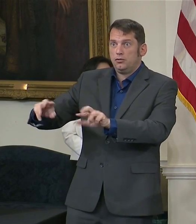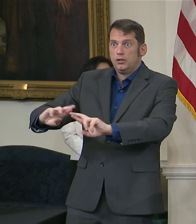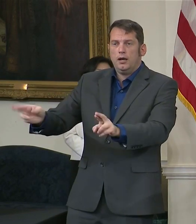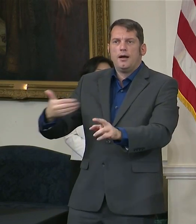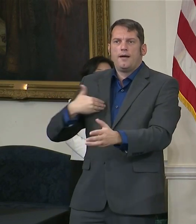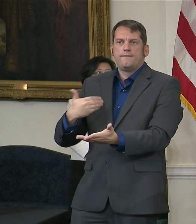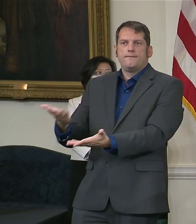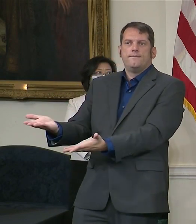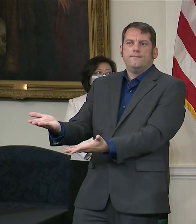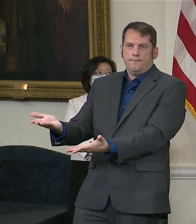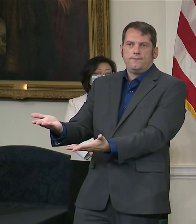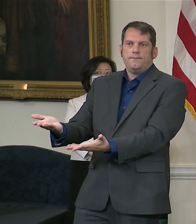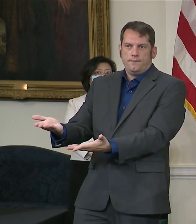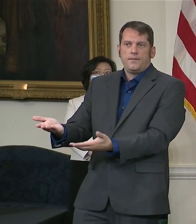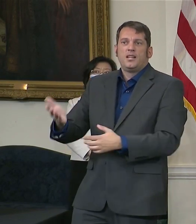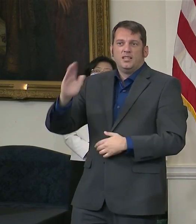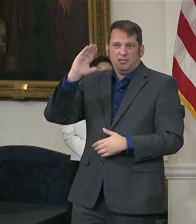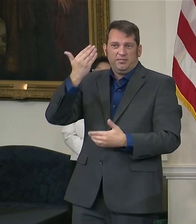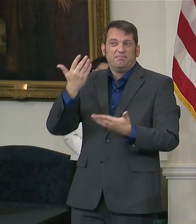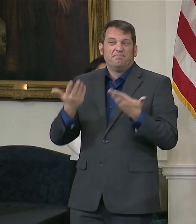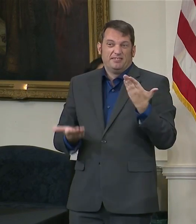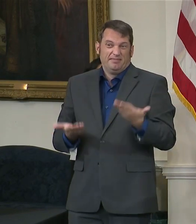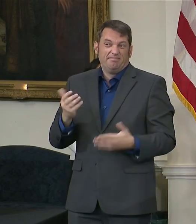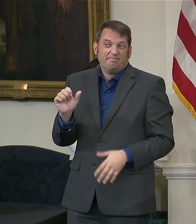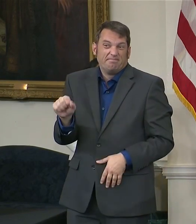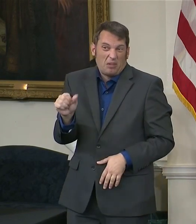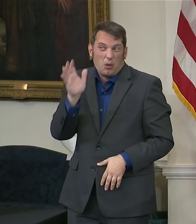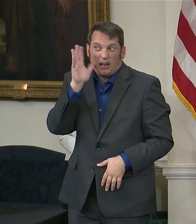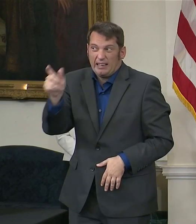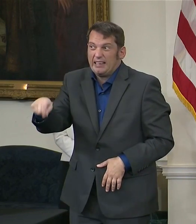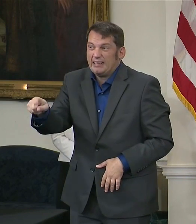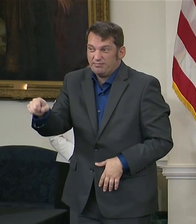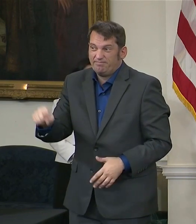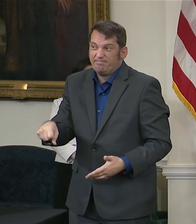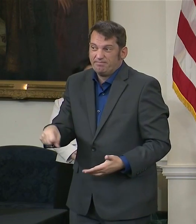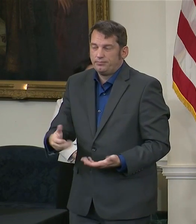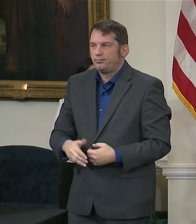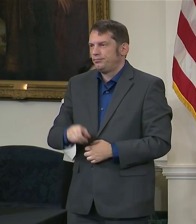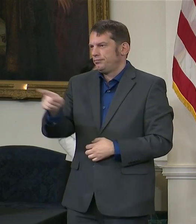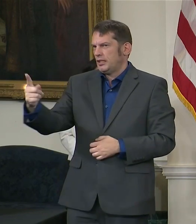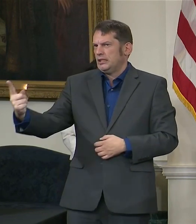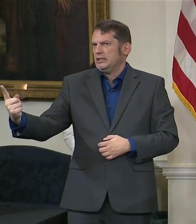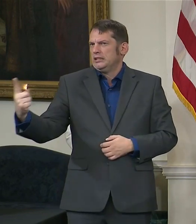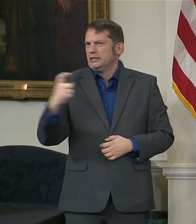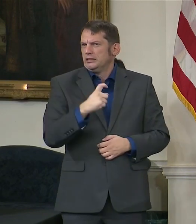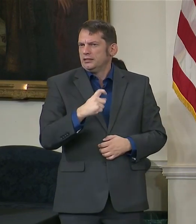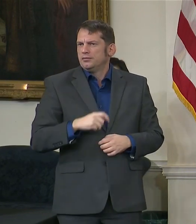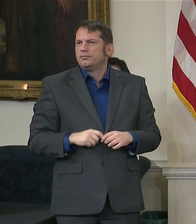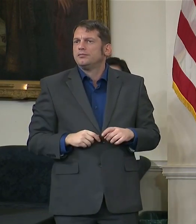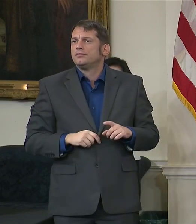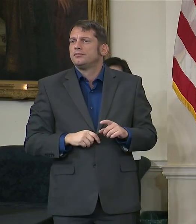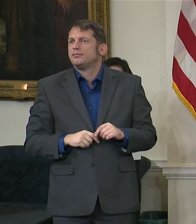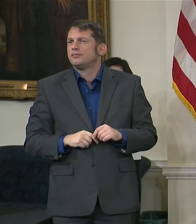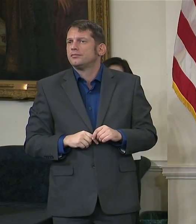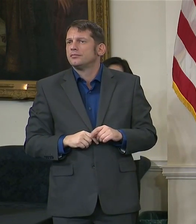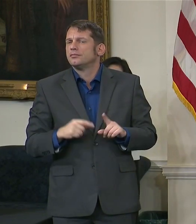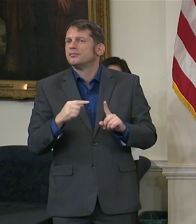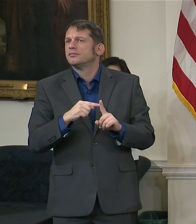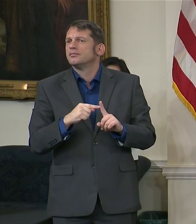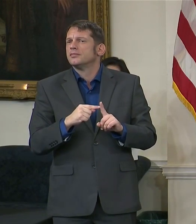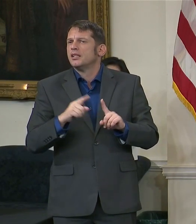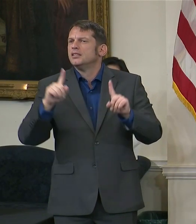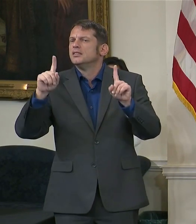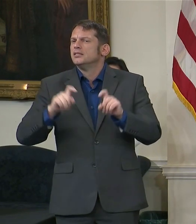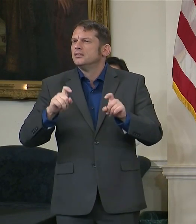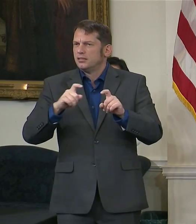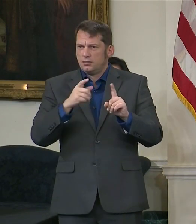we may need to. Can you talk a little bit about testing and the capacity for testing right now and the time it's taking to get some results back?